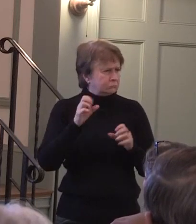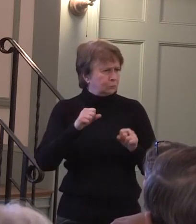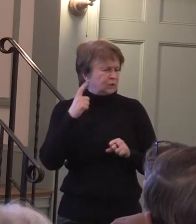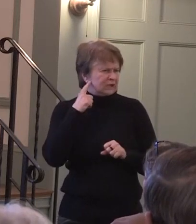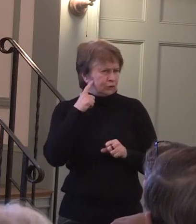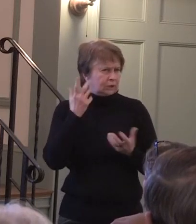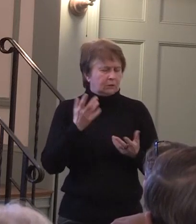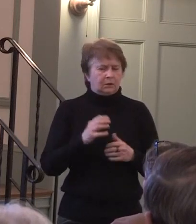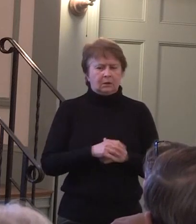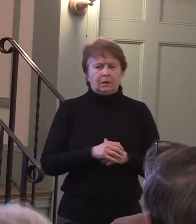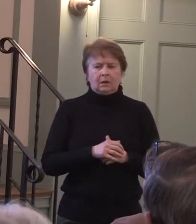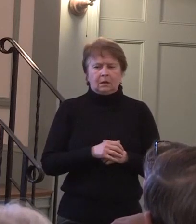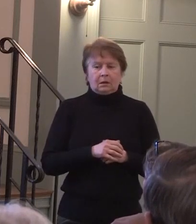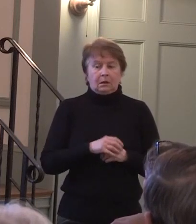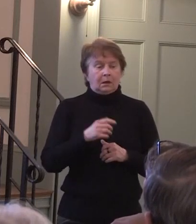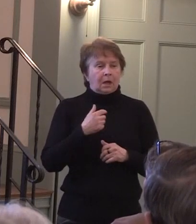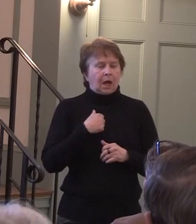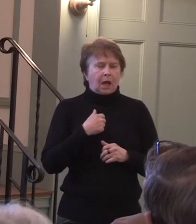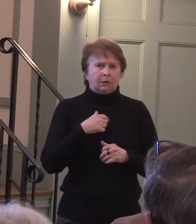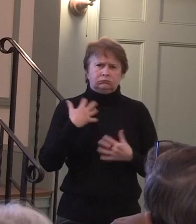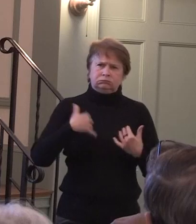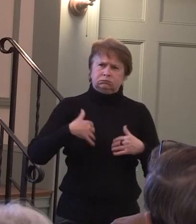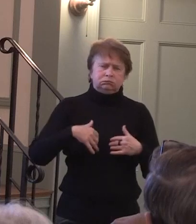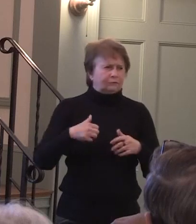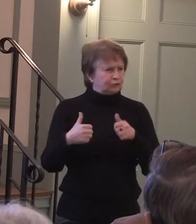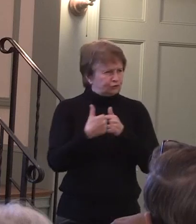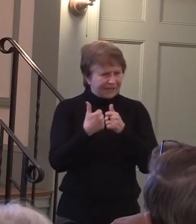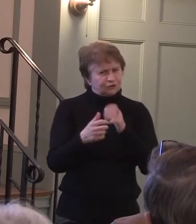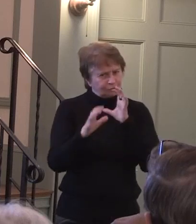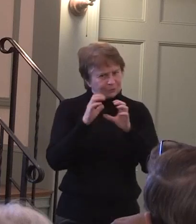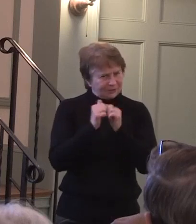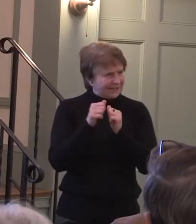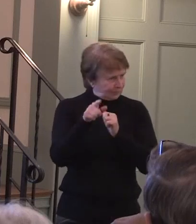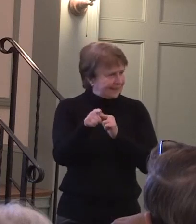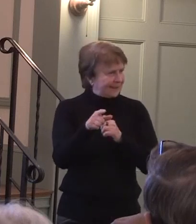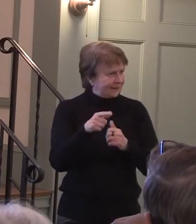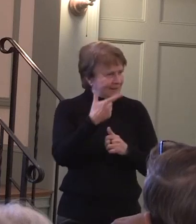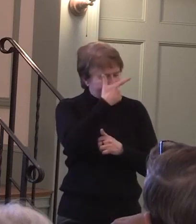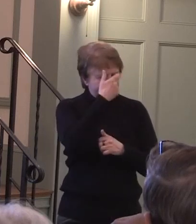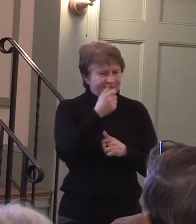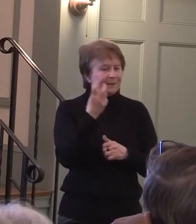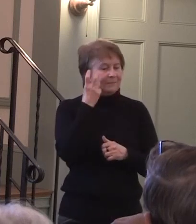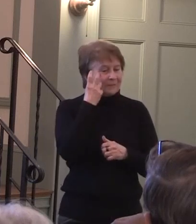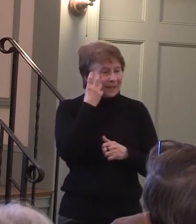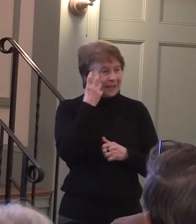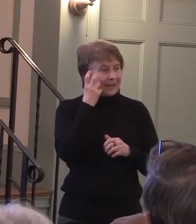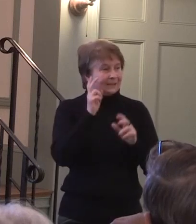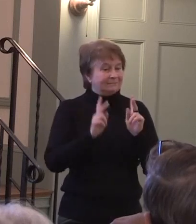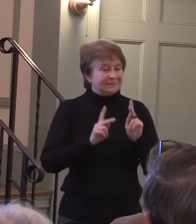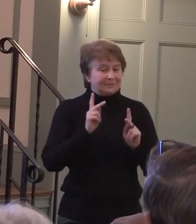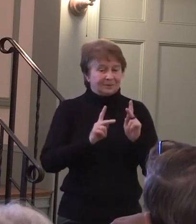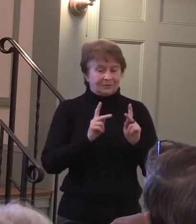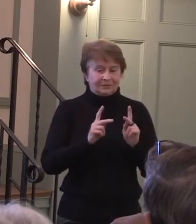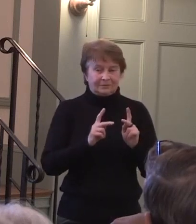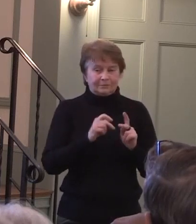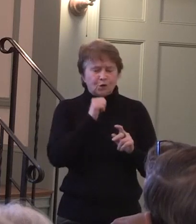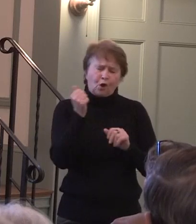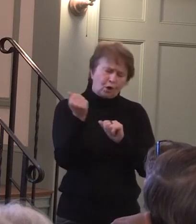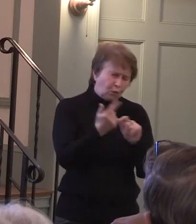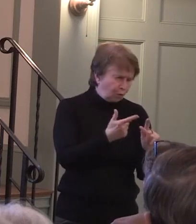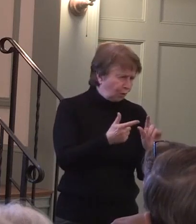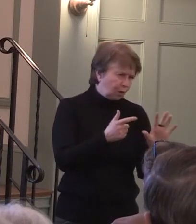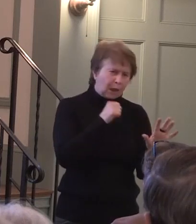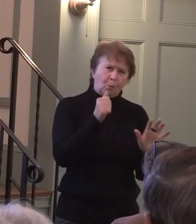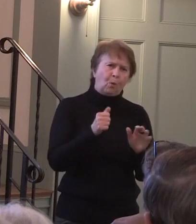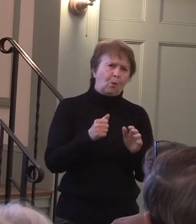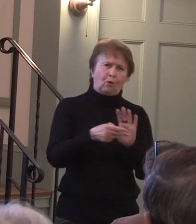And I found it challenging communicating with them because blind people, not all, I'm not